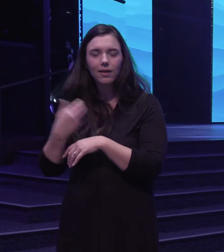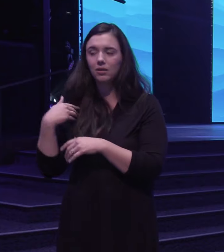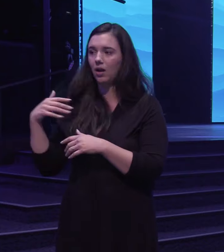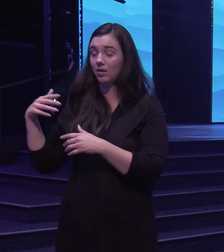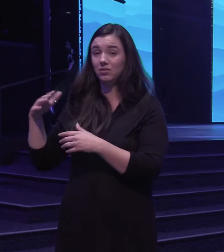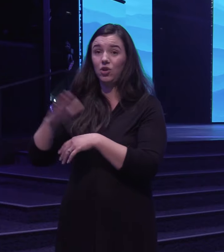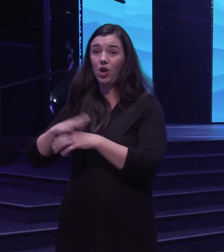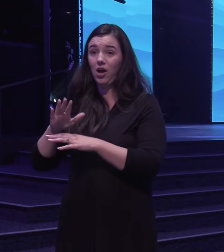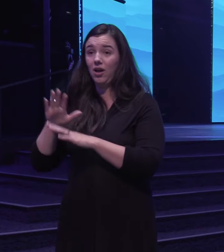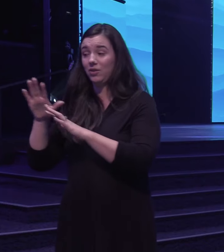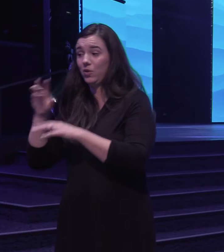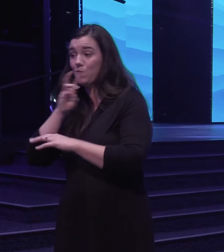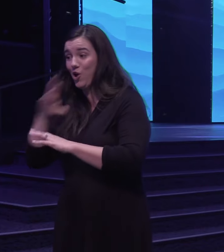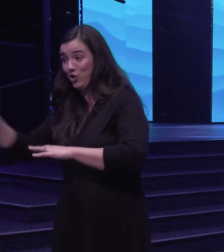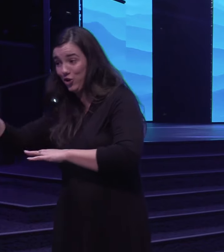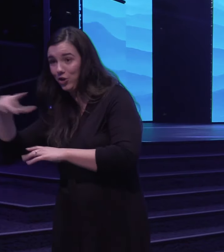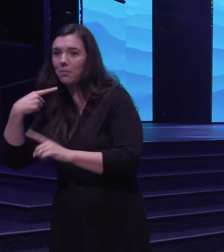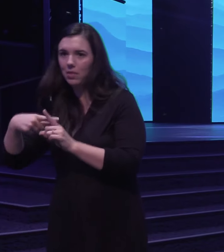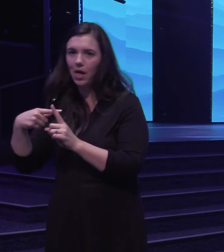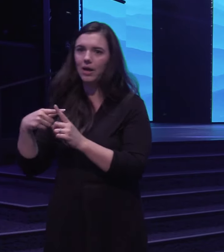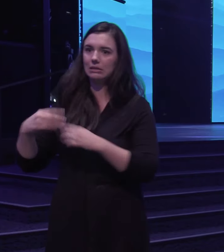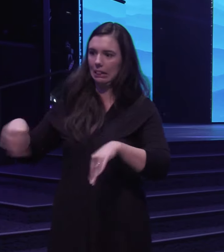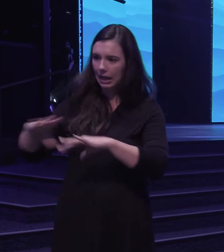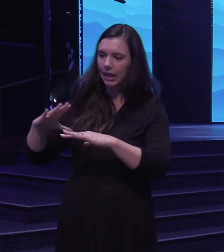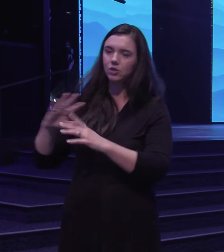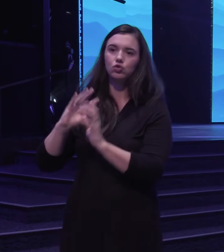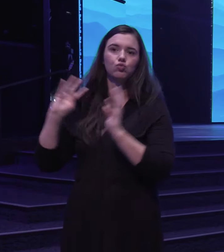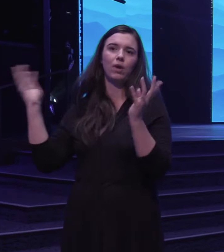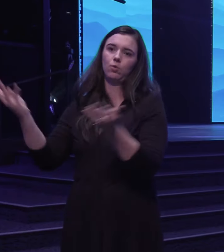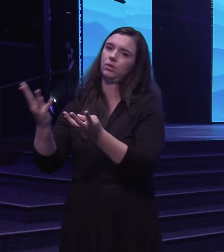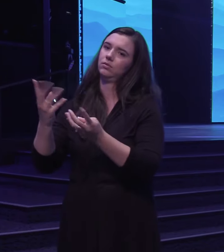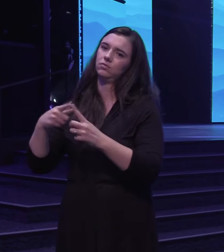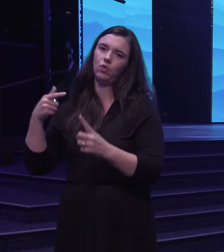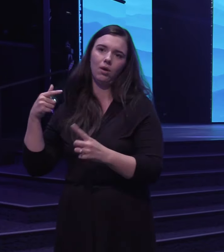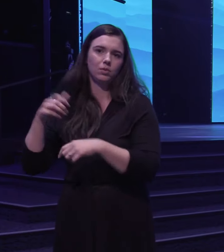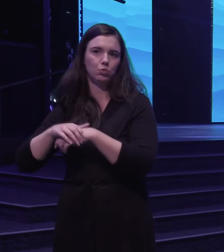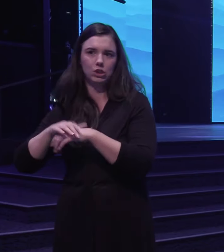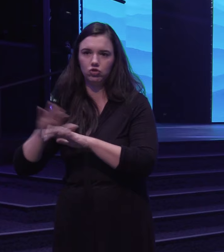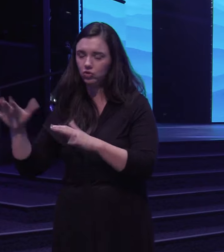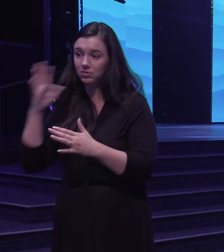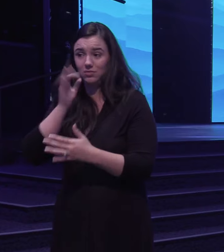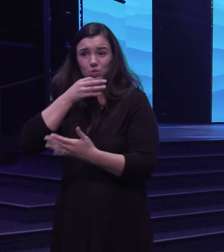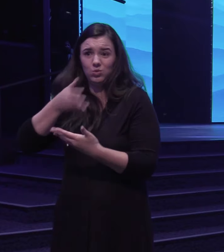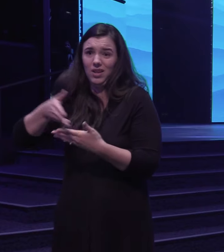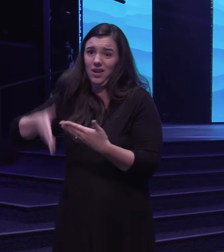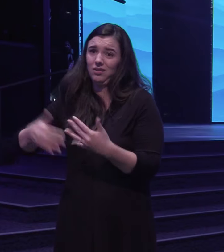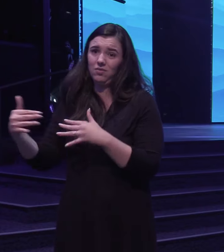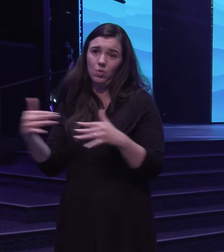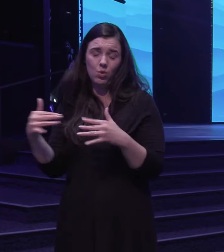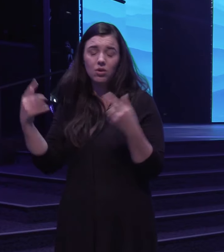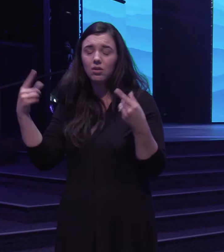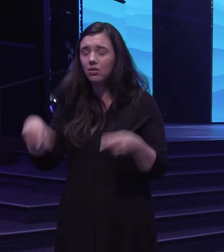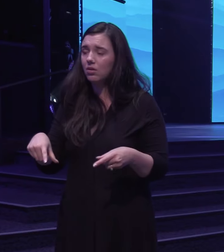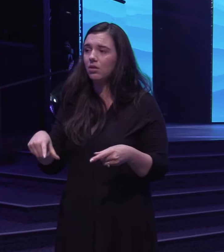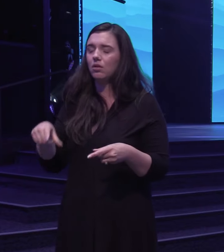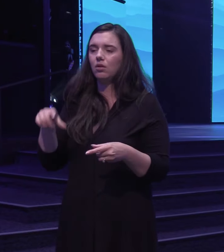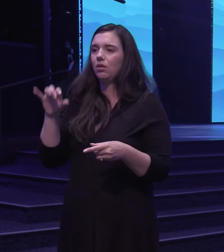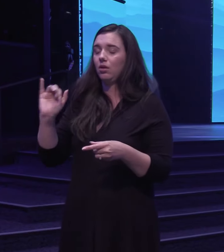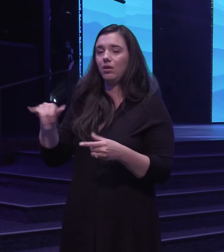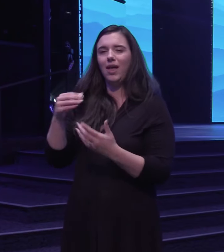on land and water by the British, it was going to be the end of the war. And the